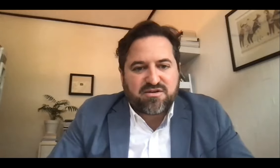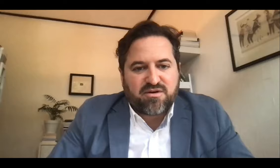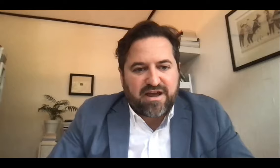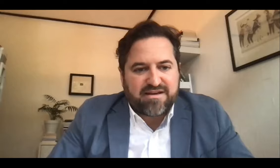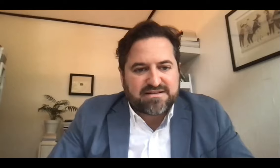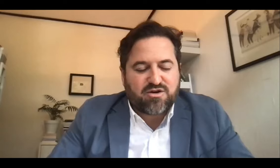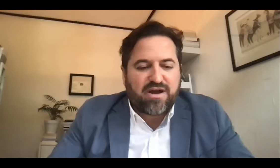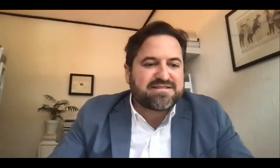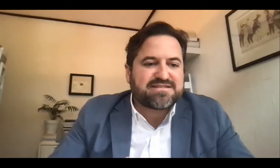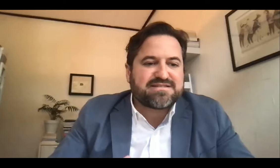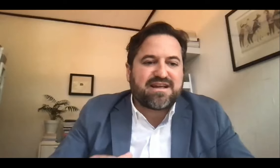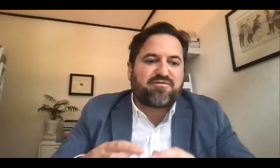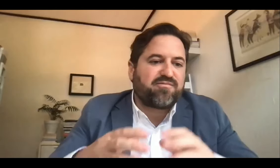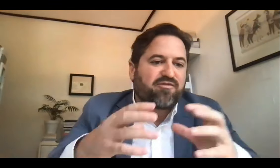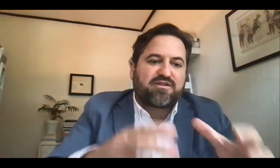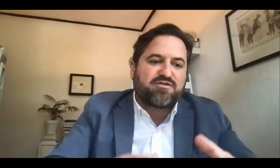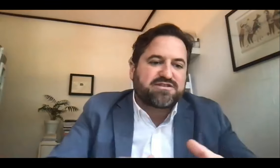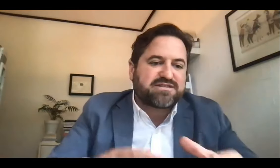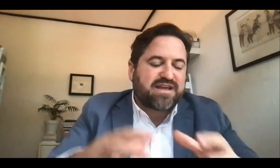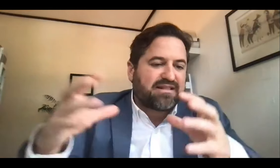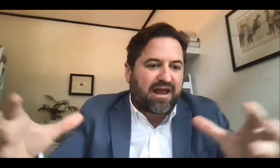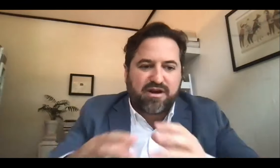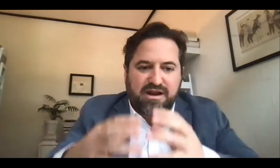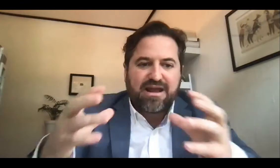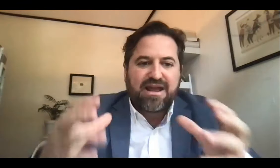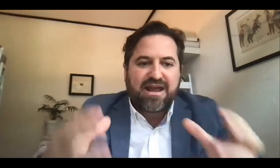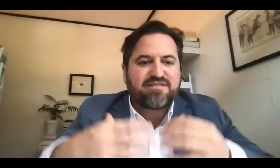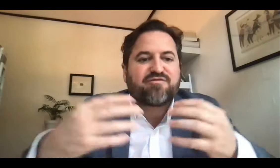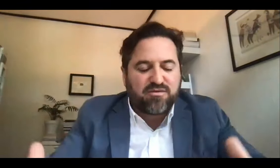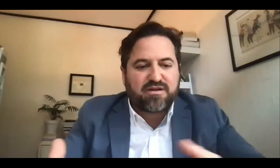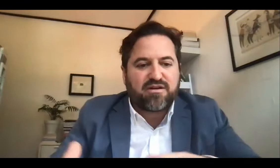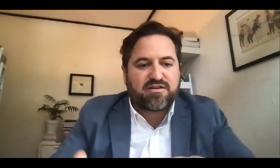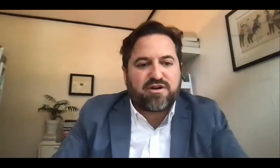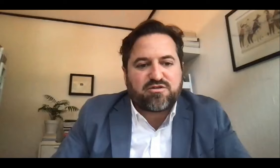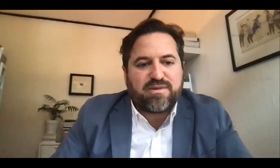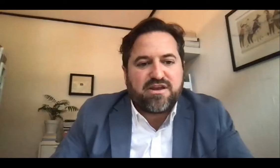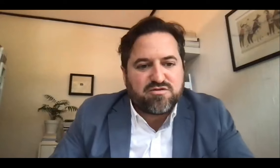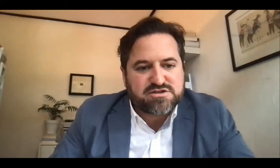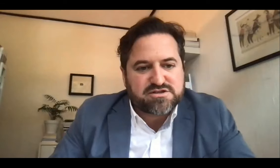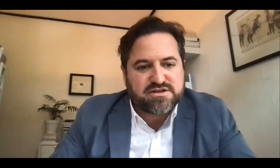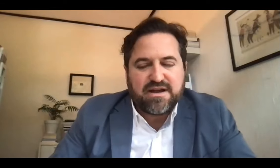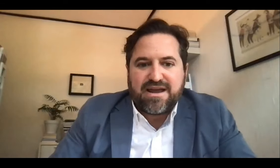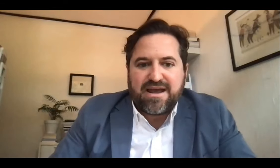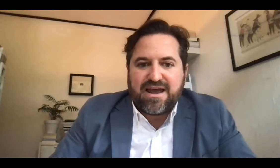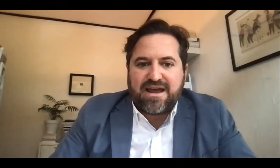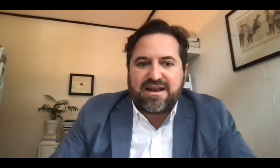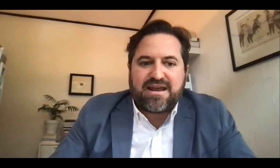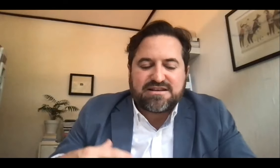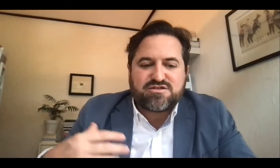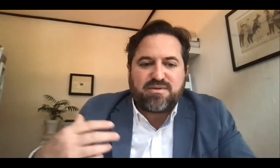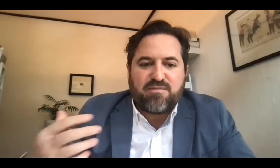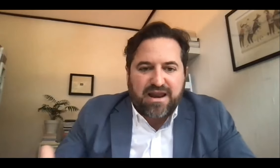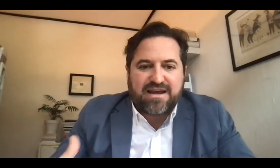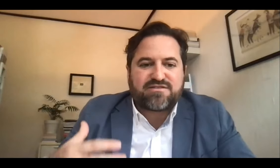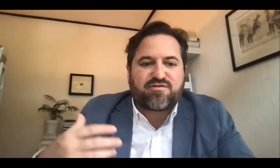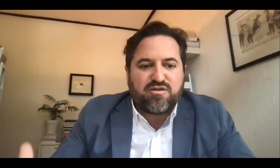evidence. So evidence is not for it to stand in a library, evidence is for it to be used. And it has to be mobilized